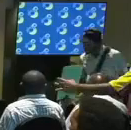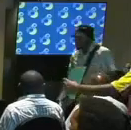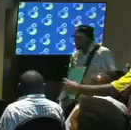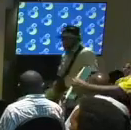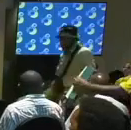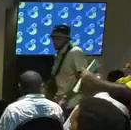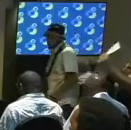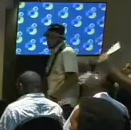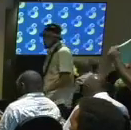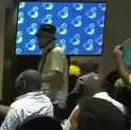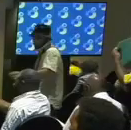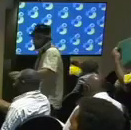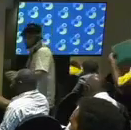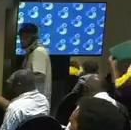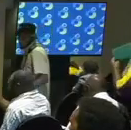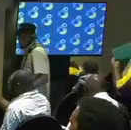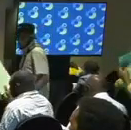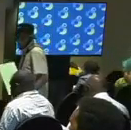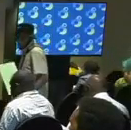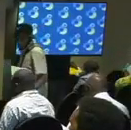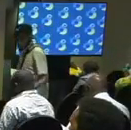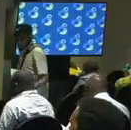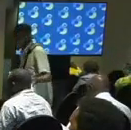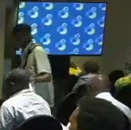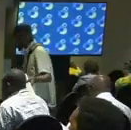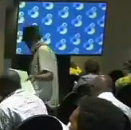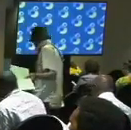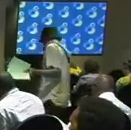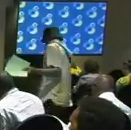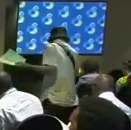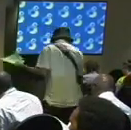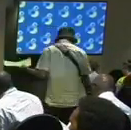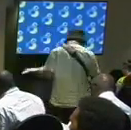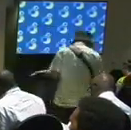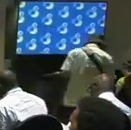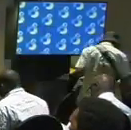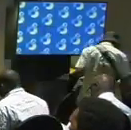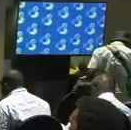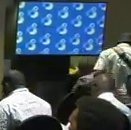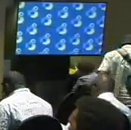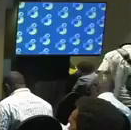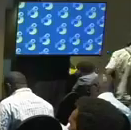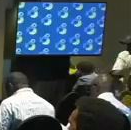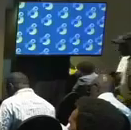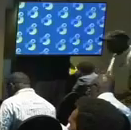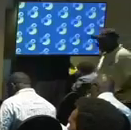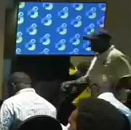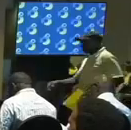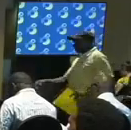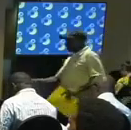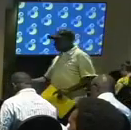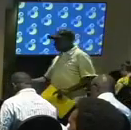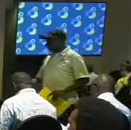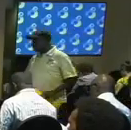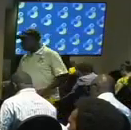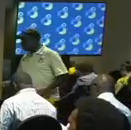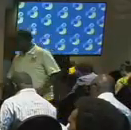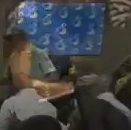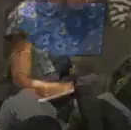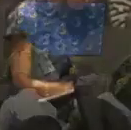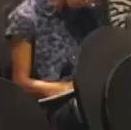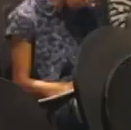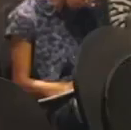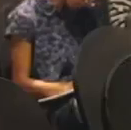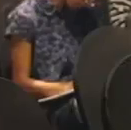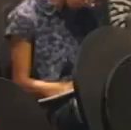part of the session will be on salary wage. Those of us in the audience, if you